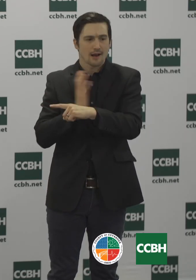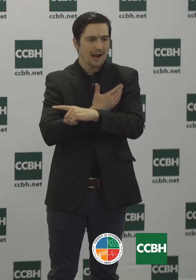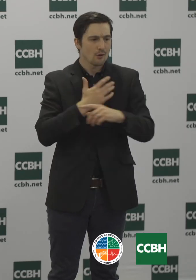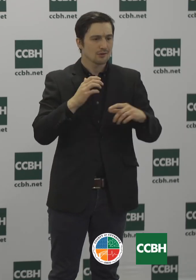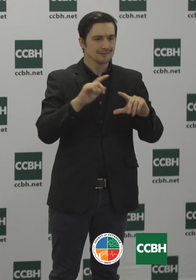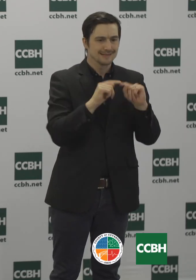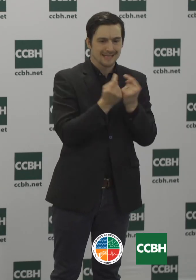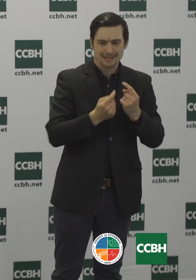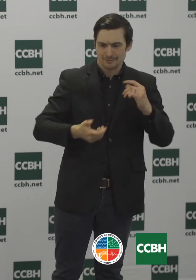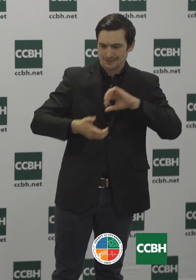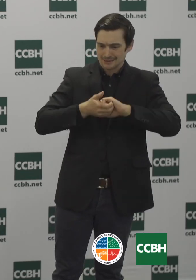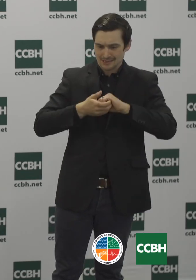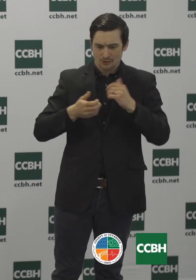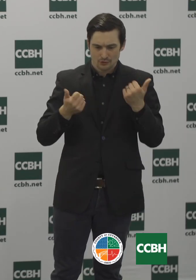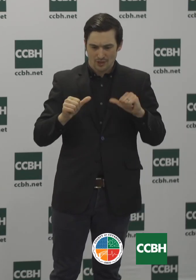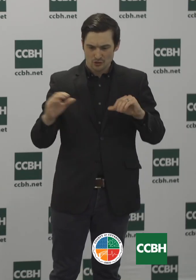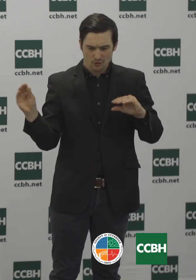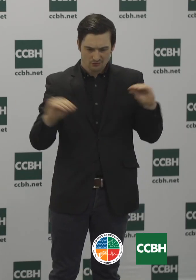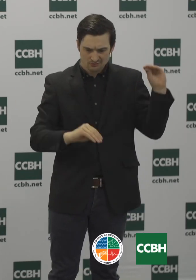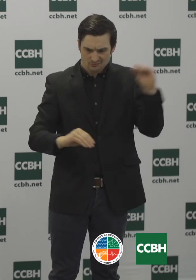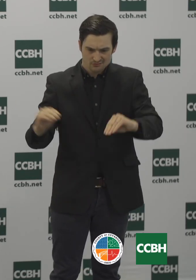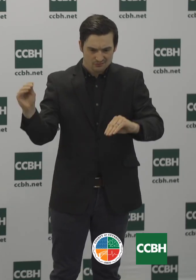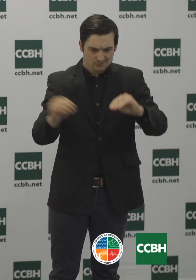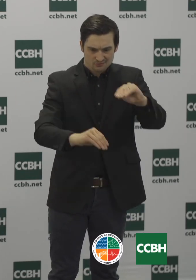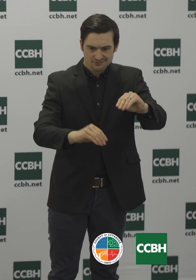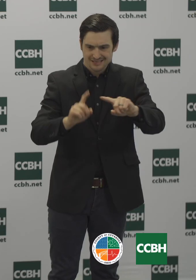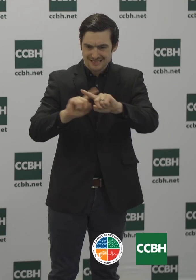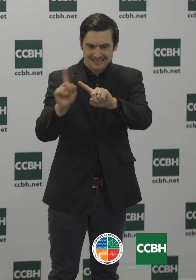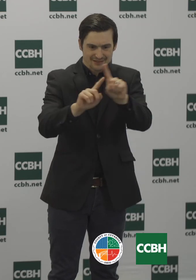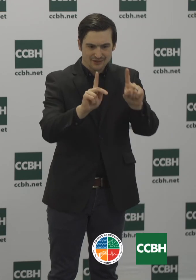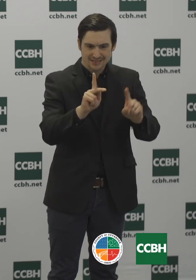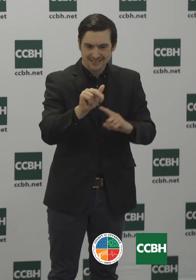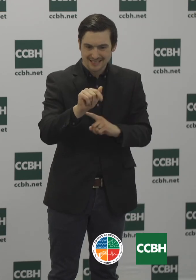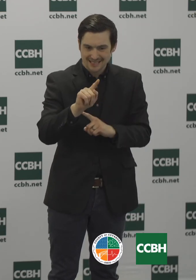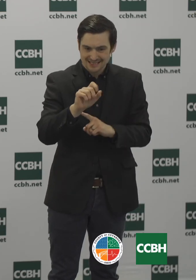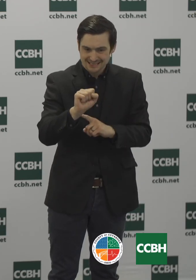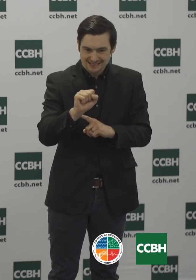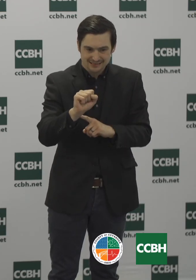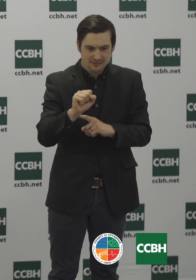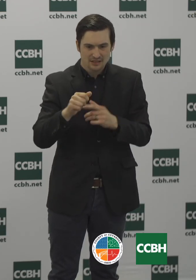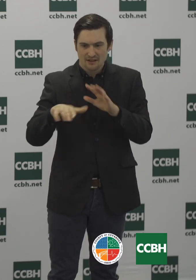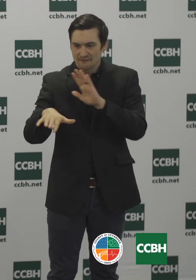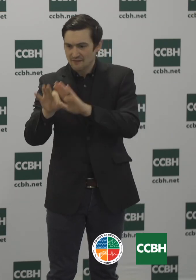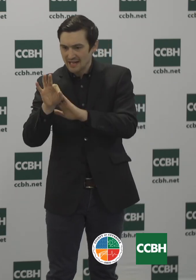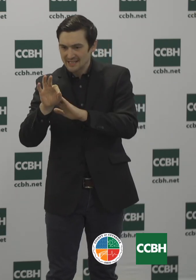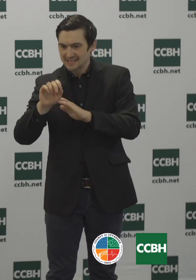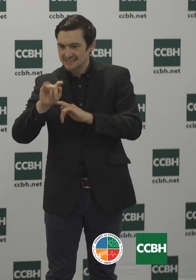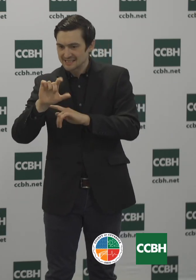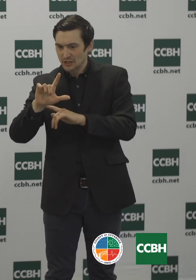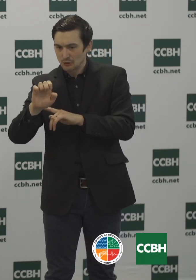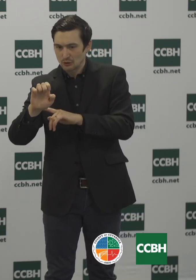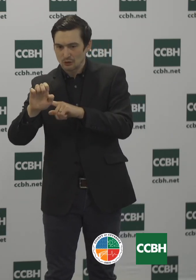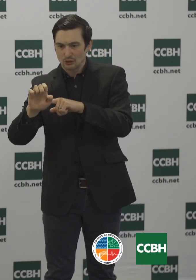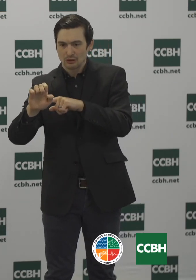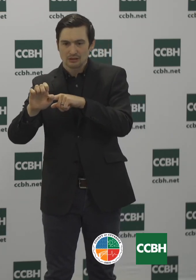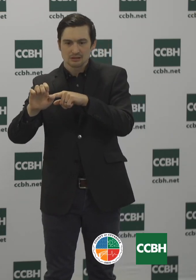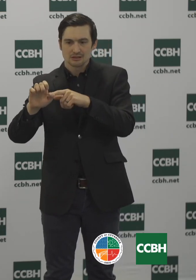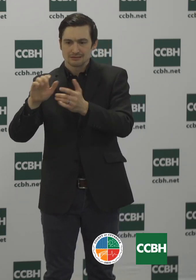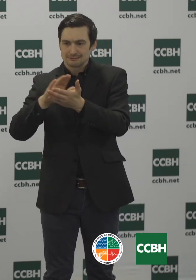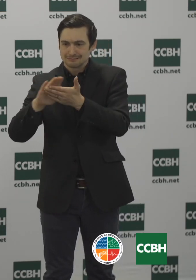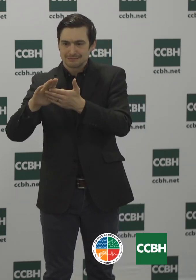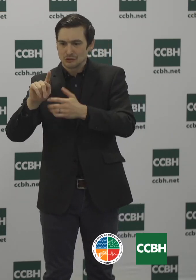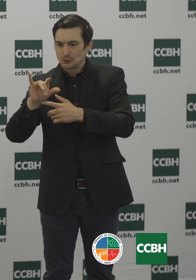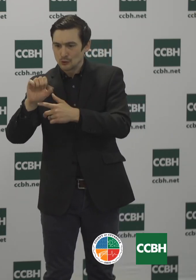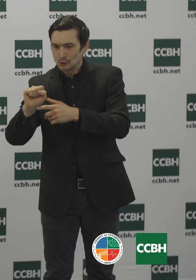together test kits, which are going to be available for us next week, by finding sterile tubes that aren't normally the tubes we'd used. Our